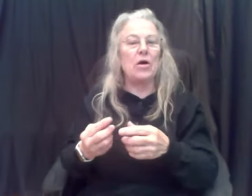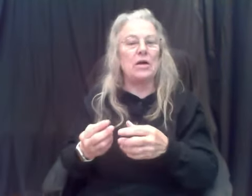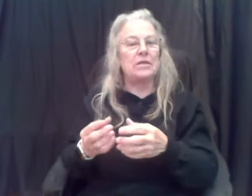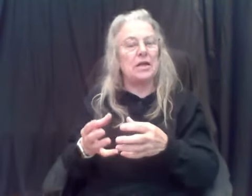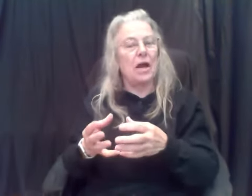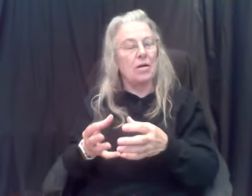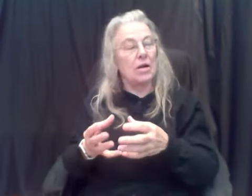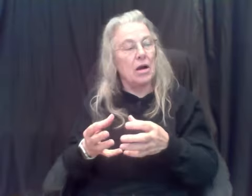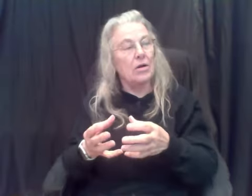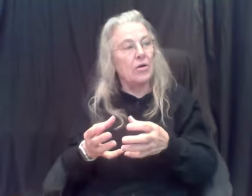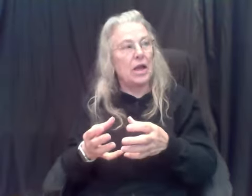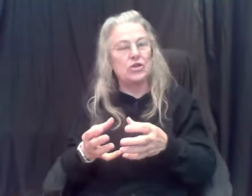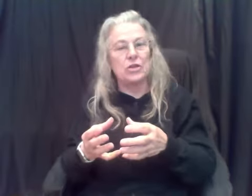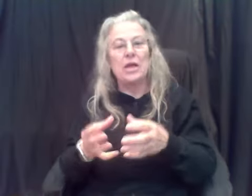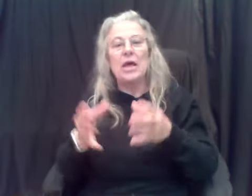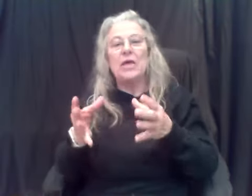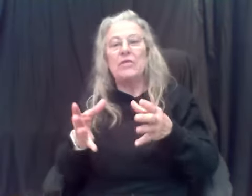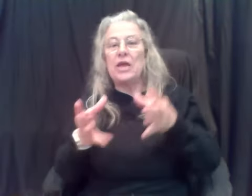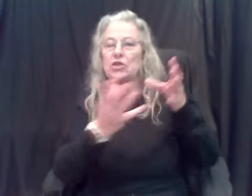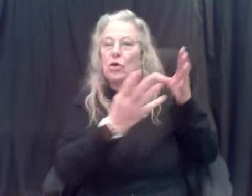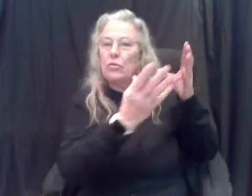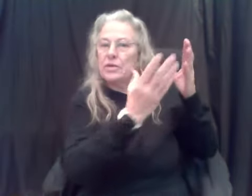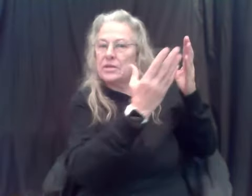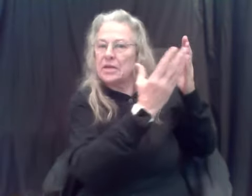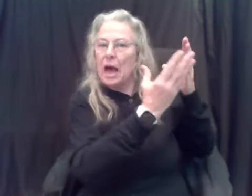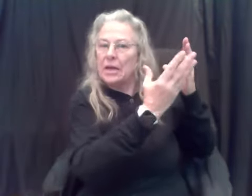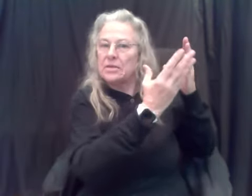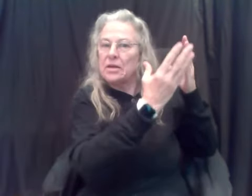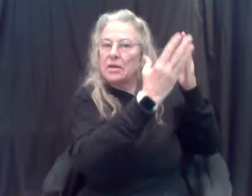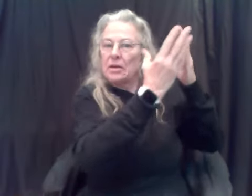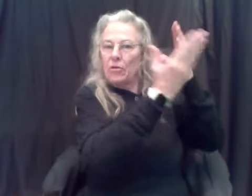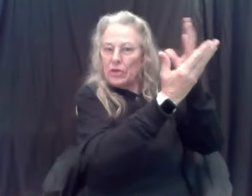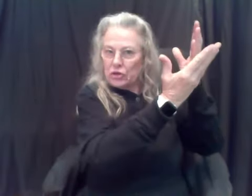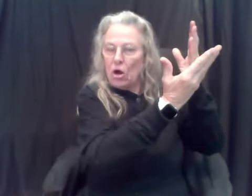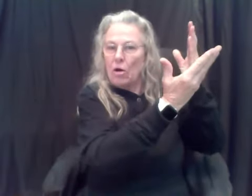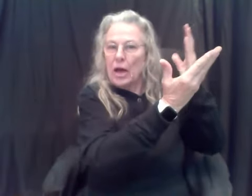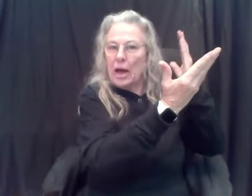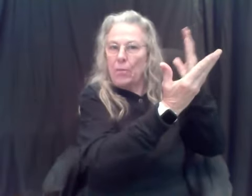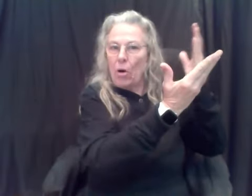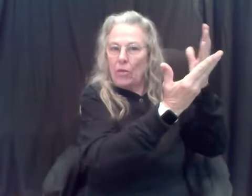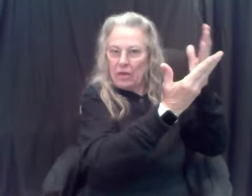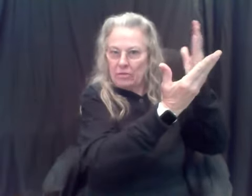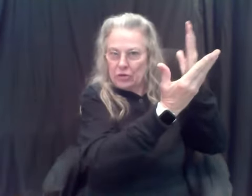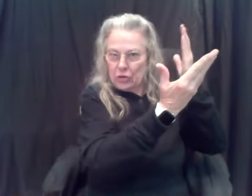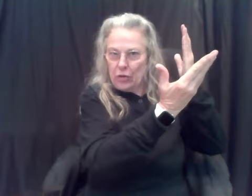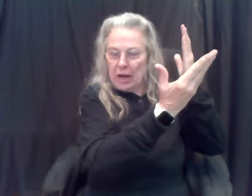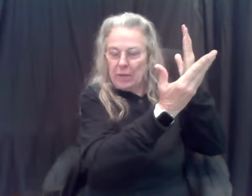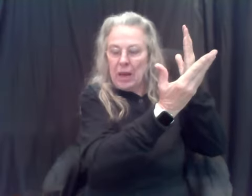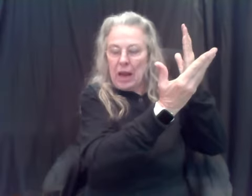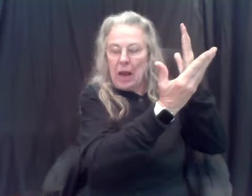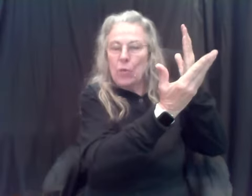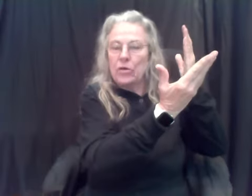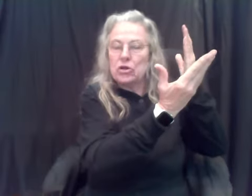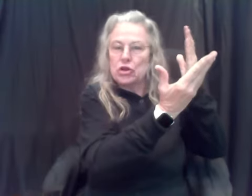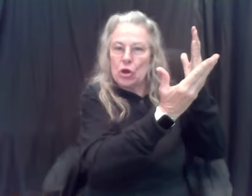in our congregation they show the signs or the song up on the screen and when they're showing